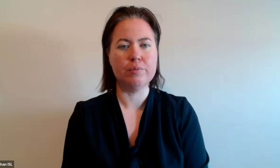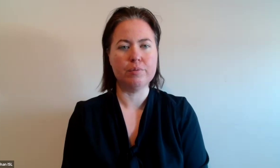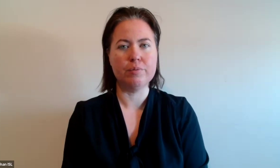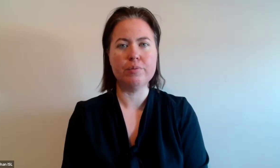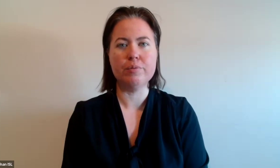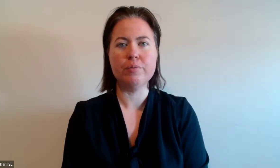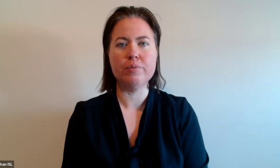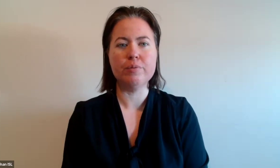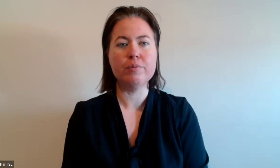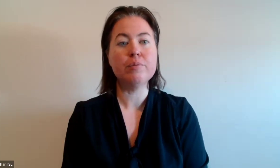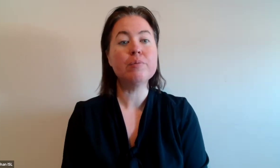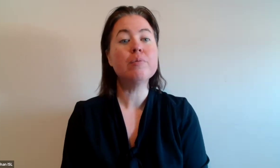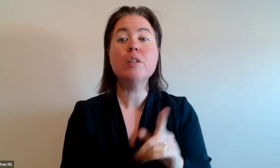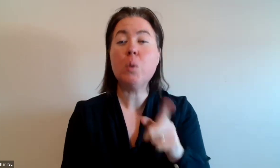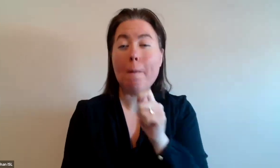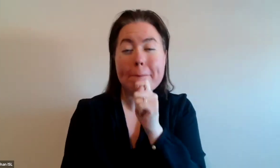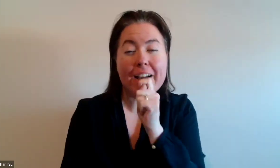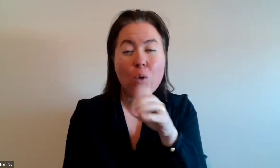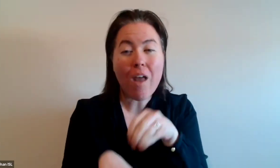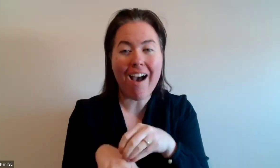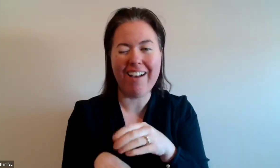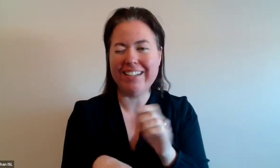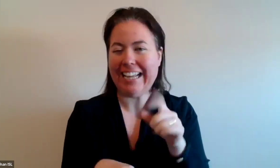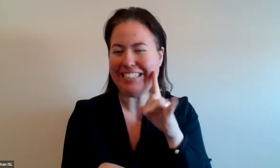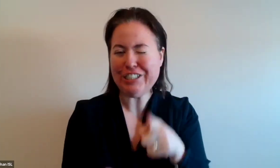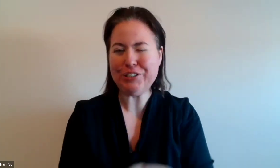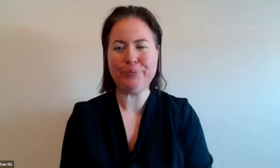So Theresia, we need you to turn on your microphone so that we can hear you.